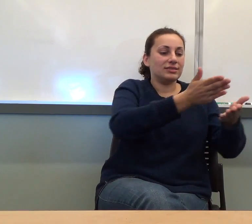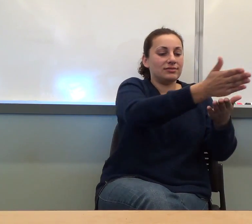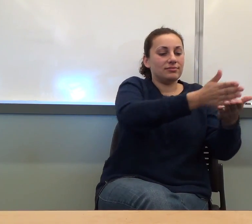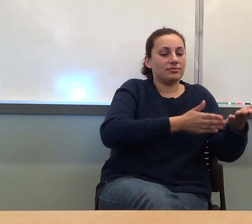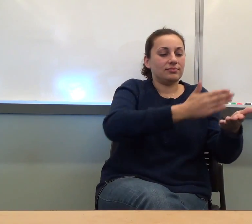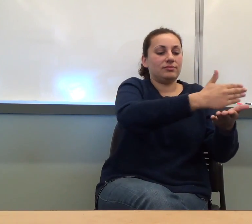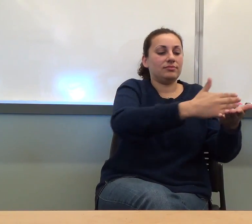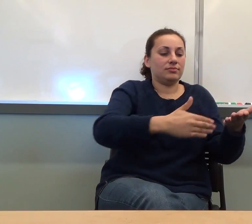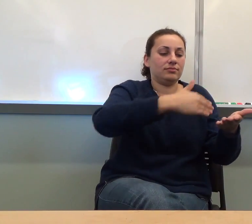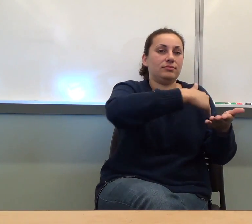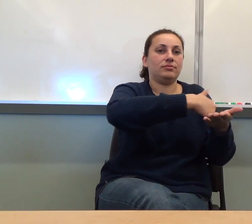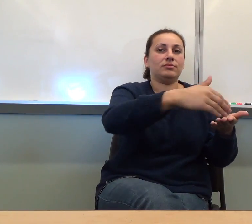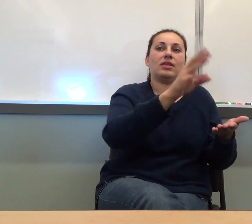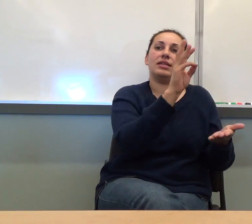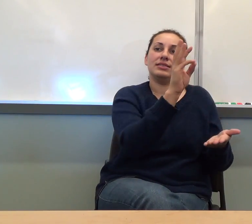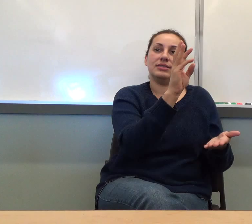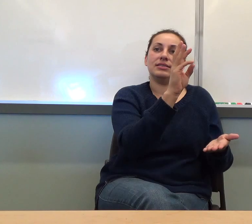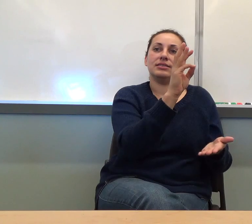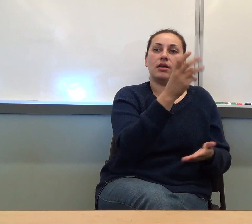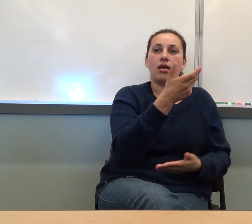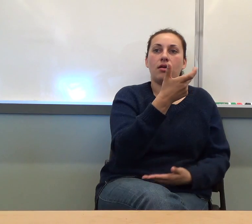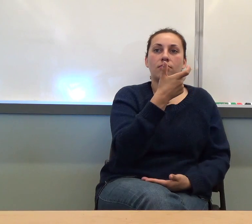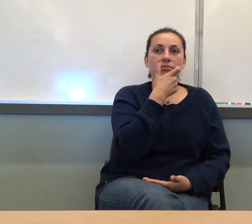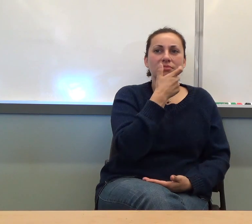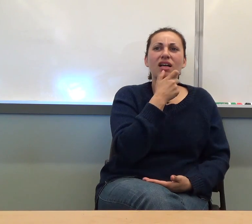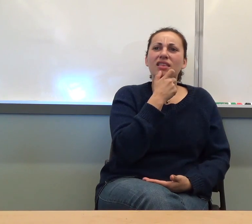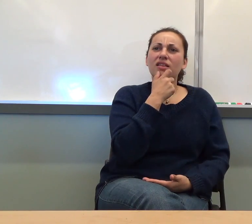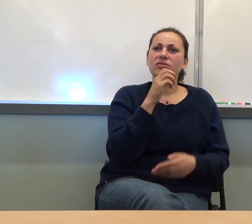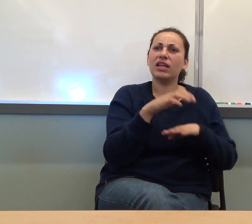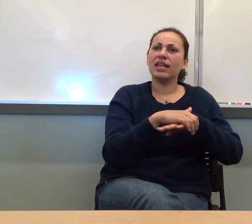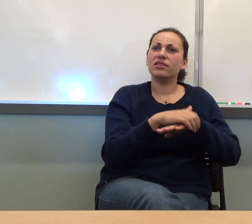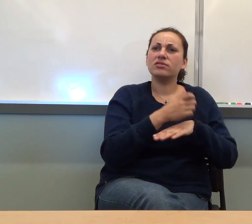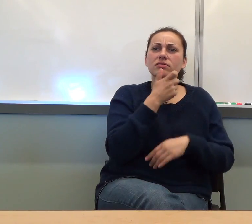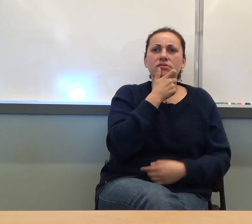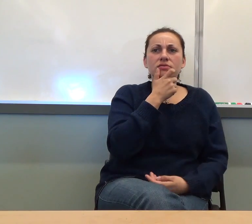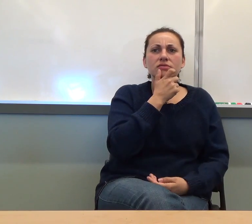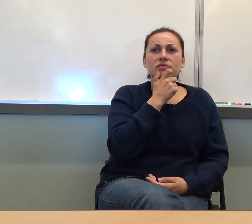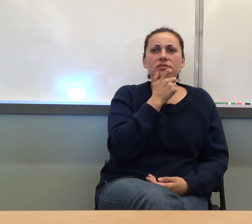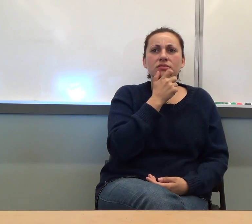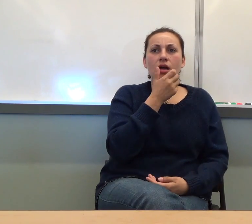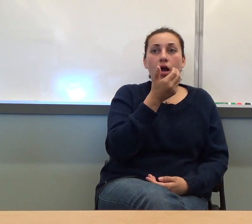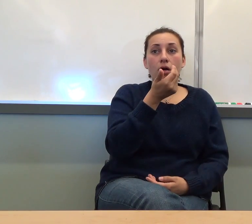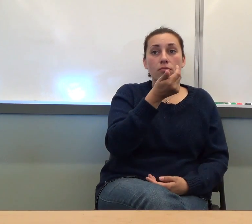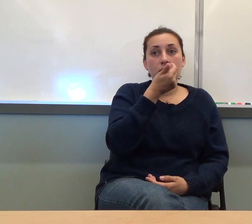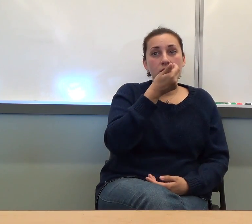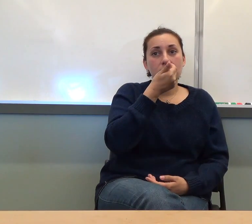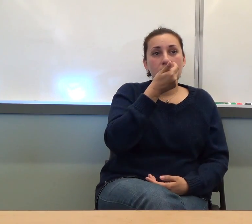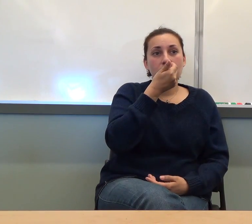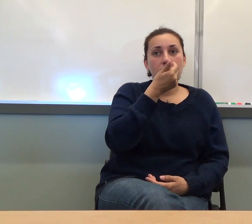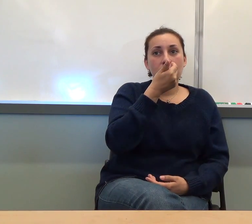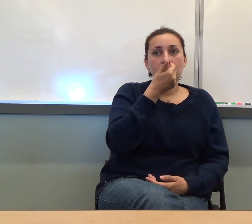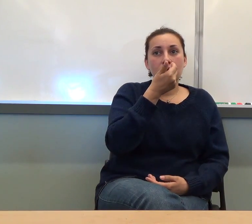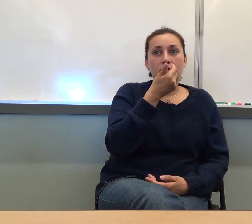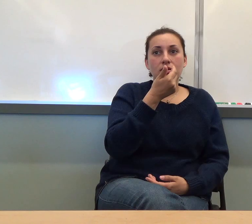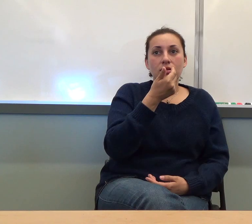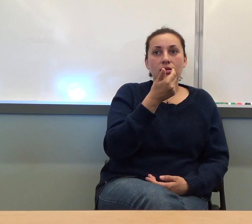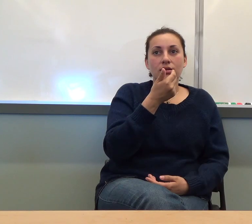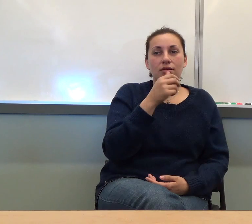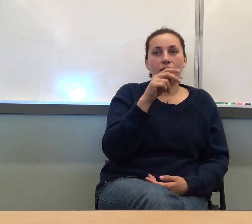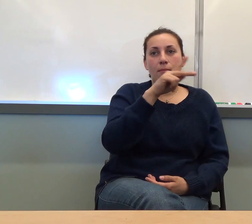these things are left. So the whole thing has 6 pieces in it. The parts left, 2. So we have